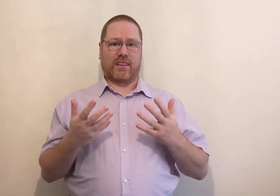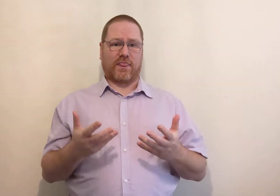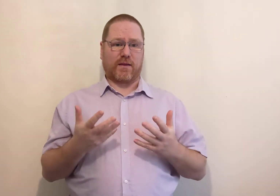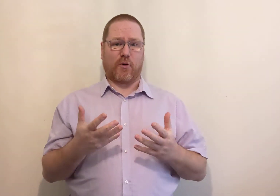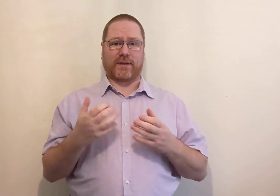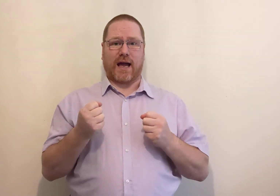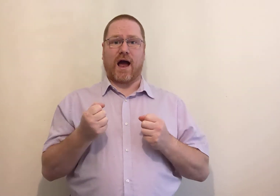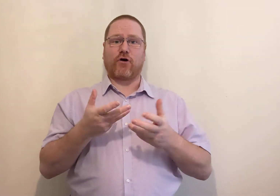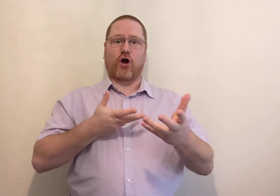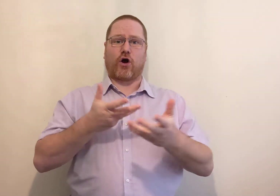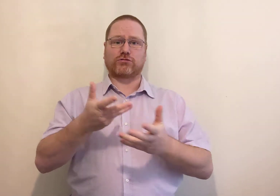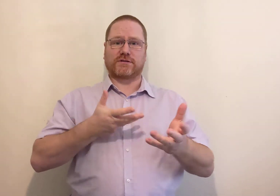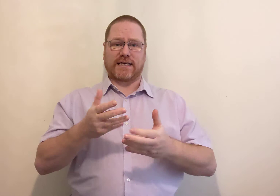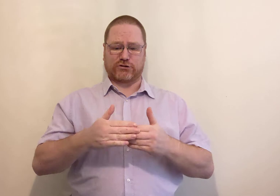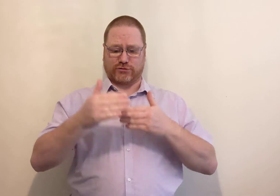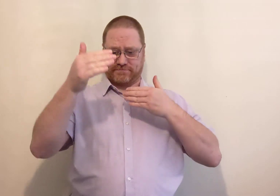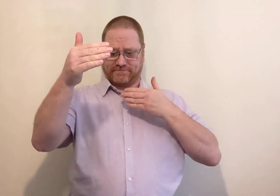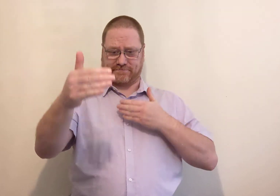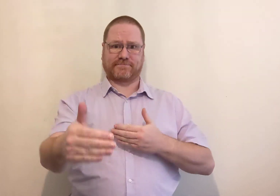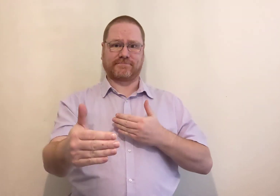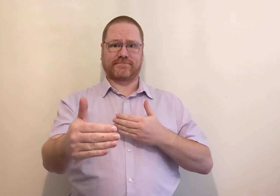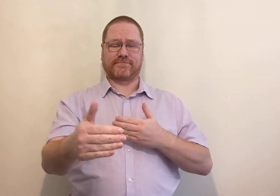The moment they have concentration,